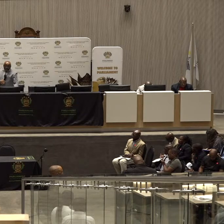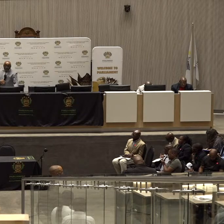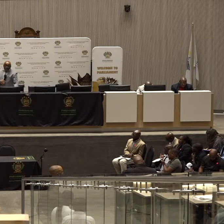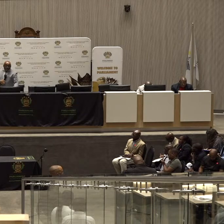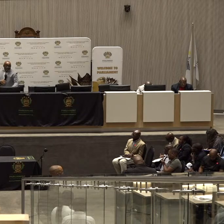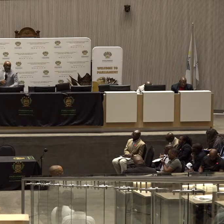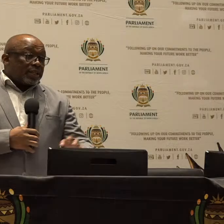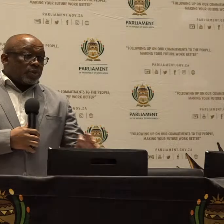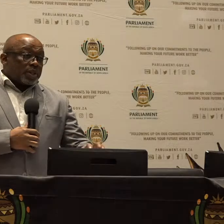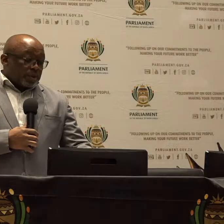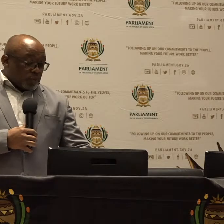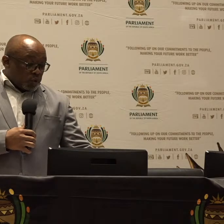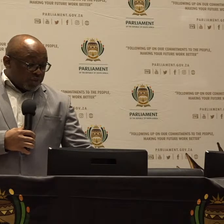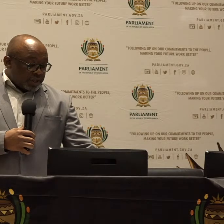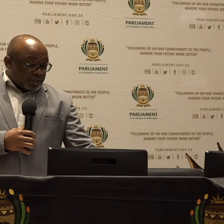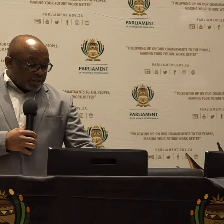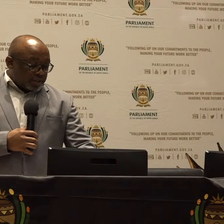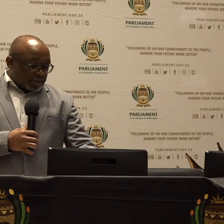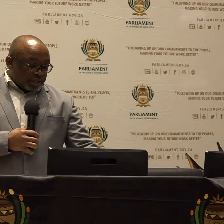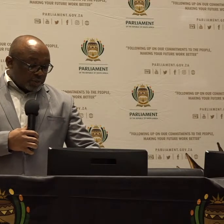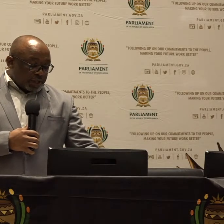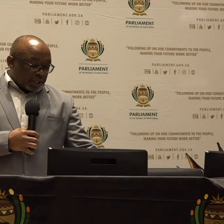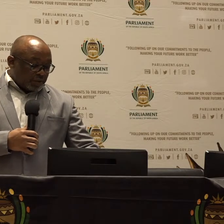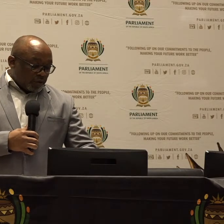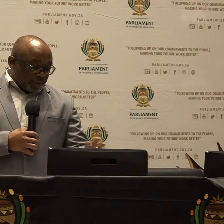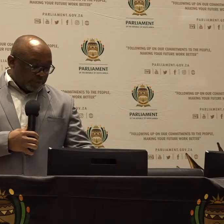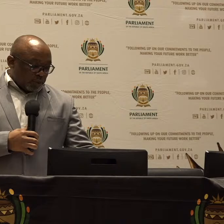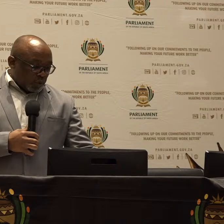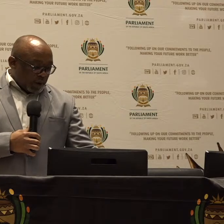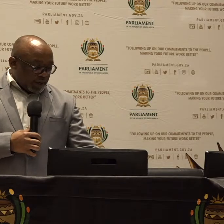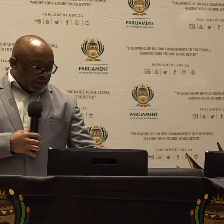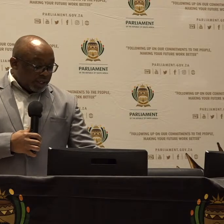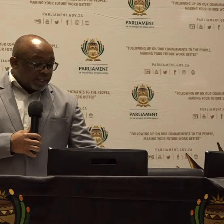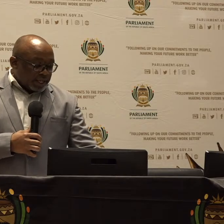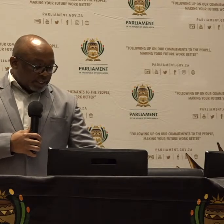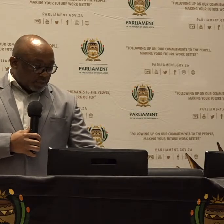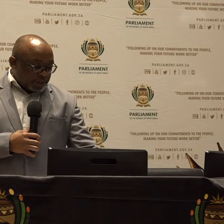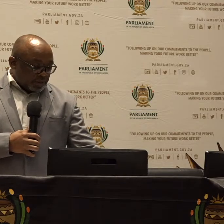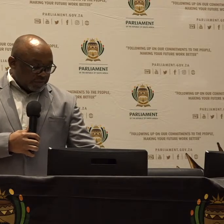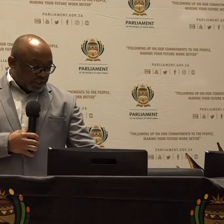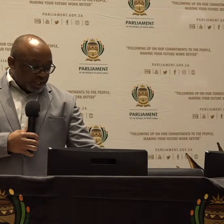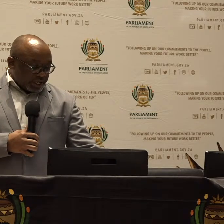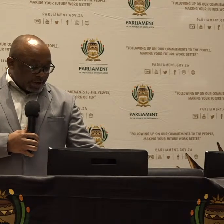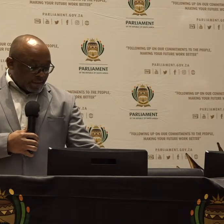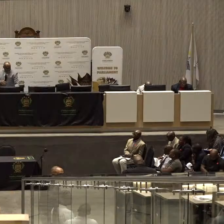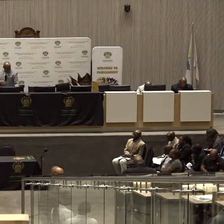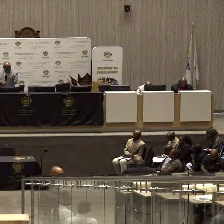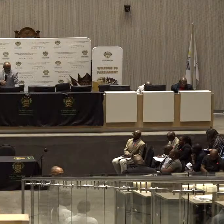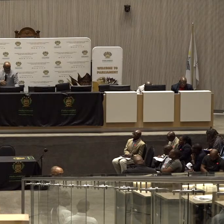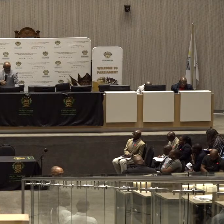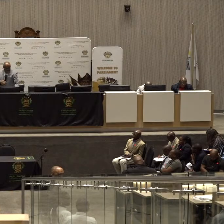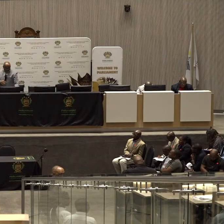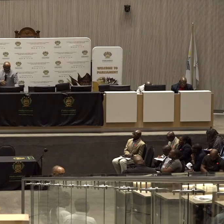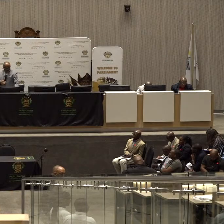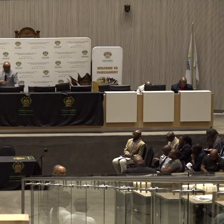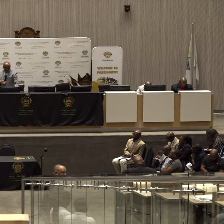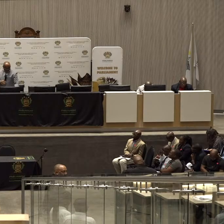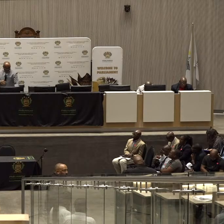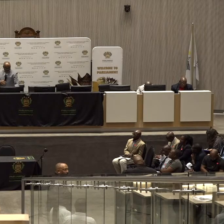so that Clause then deals with that process especially for people who are in that space of training